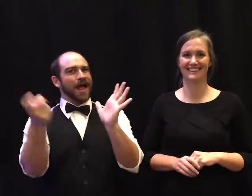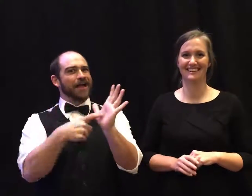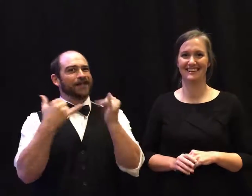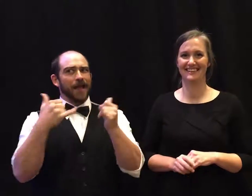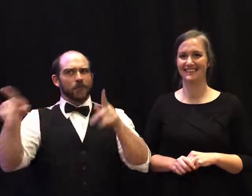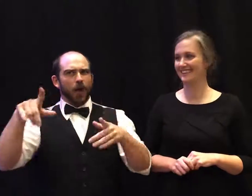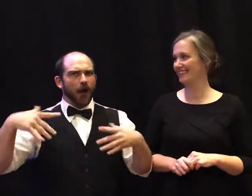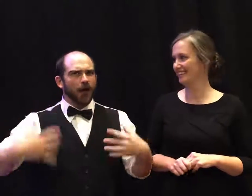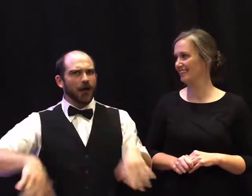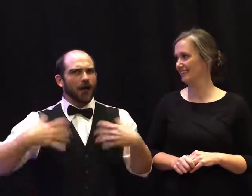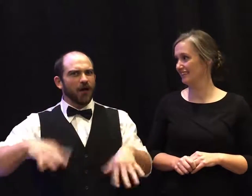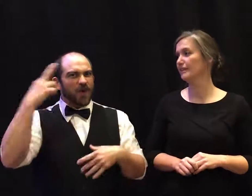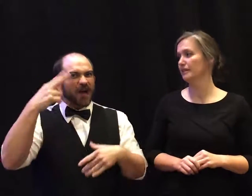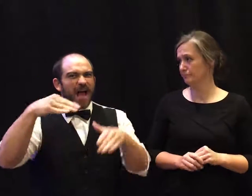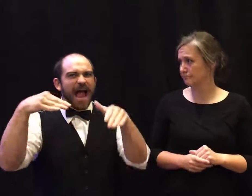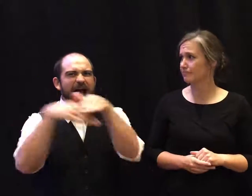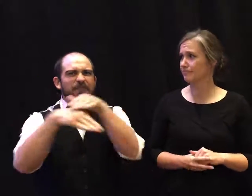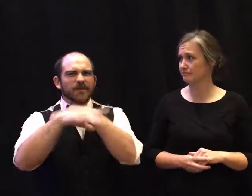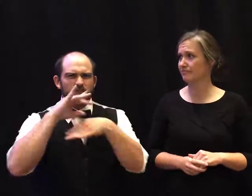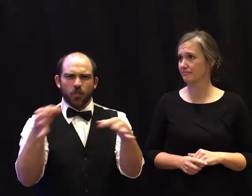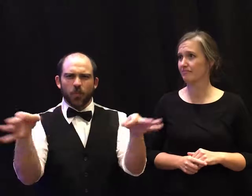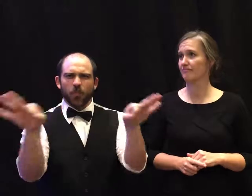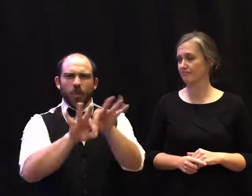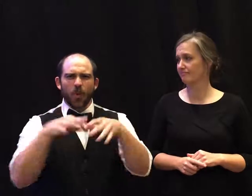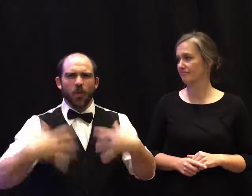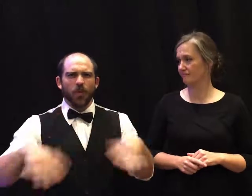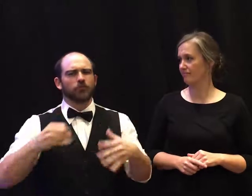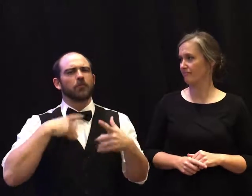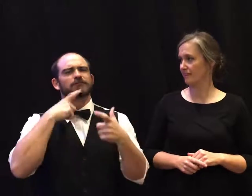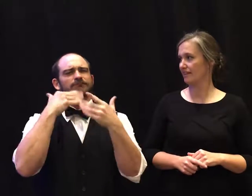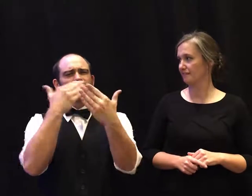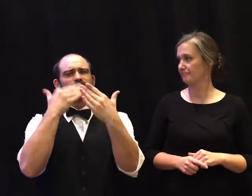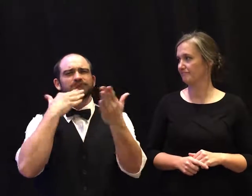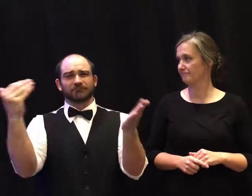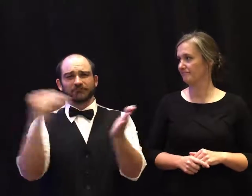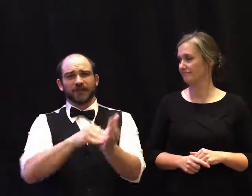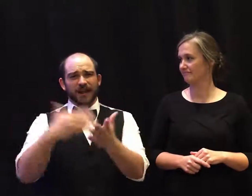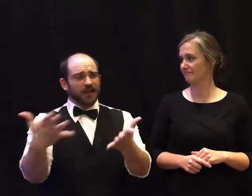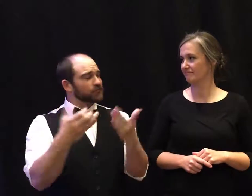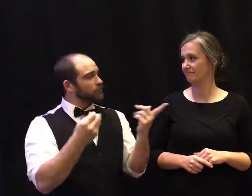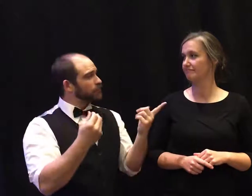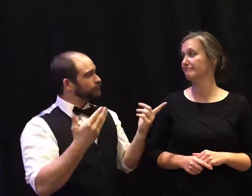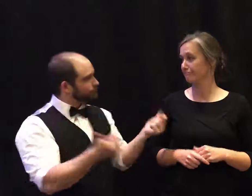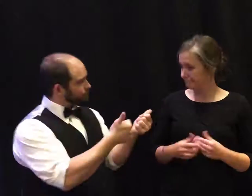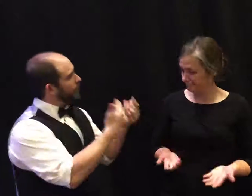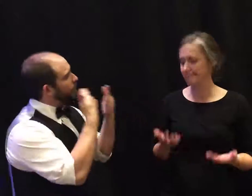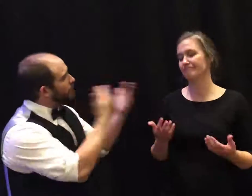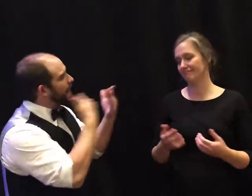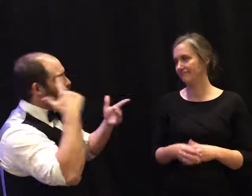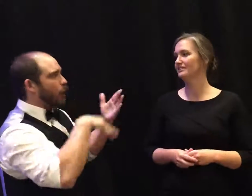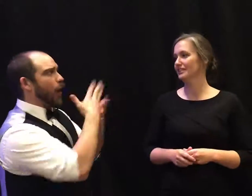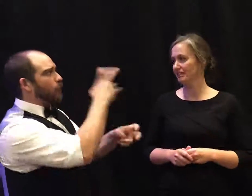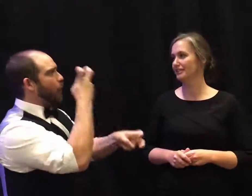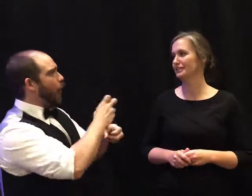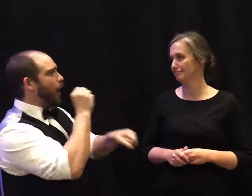you know, the Alliance here. They recognize that now we are getting accessibility for the Deaf and hard-of-carrying community.